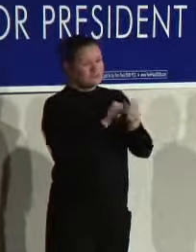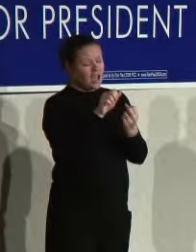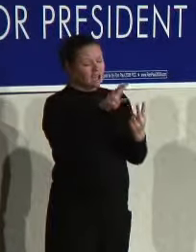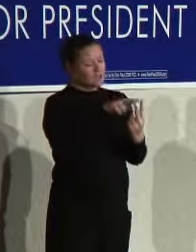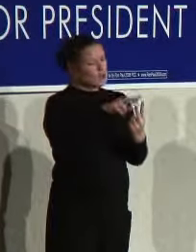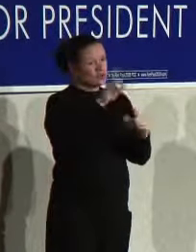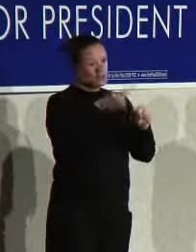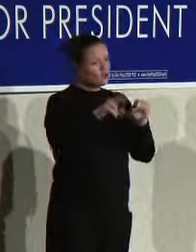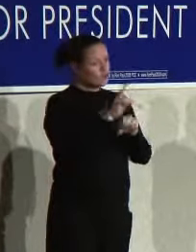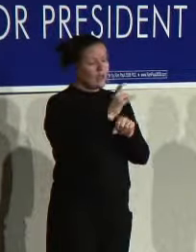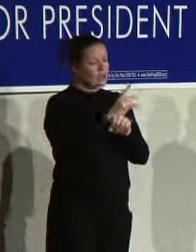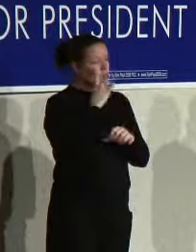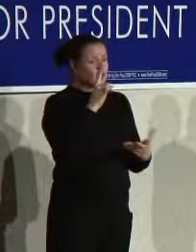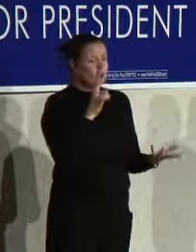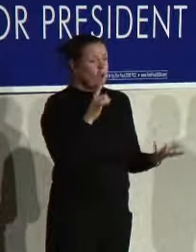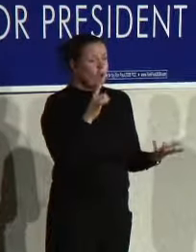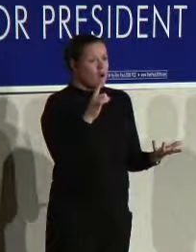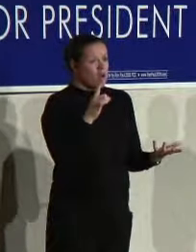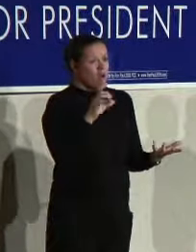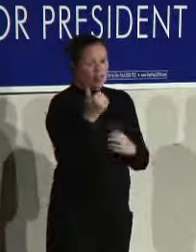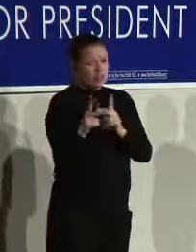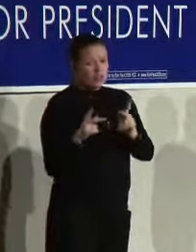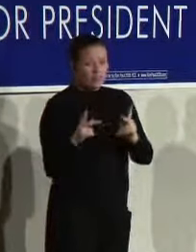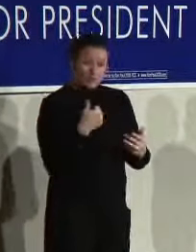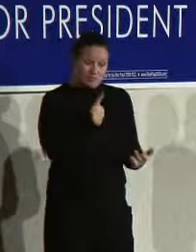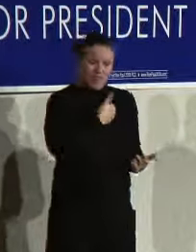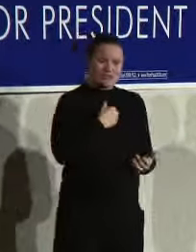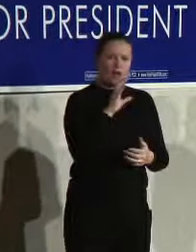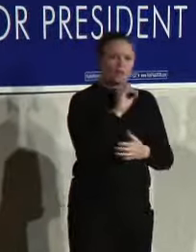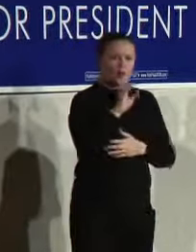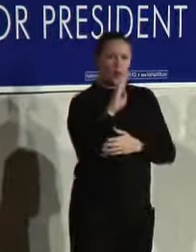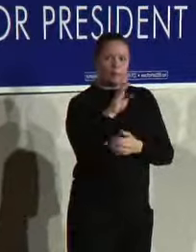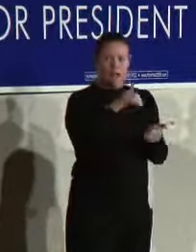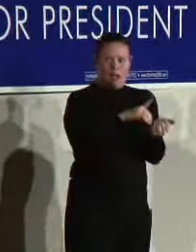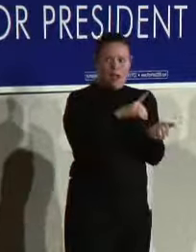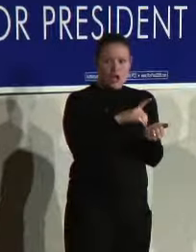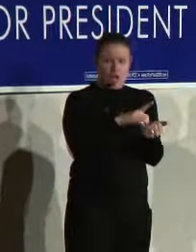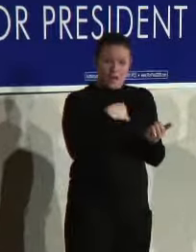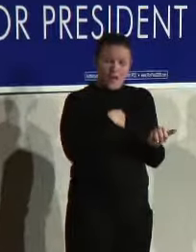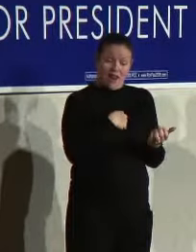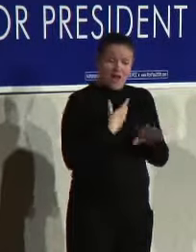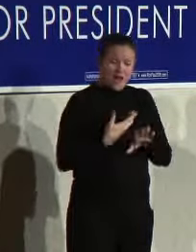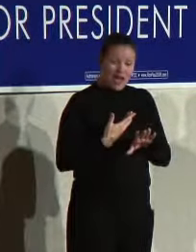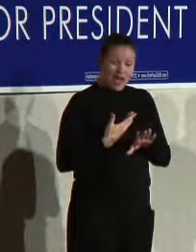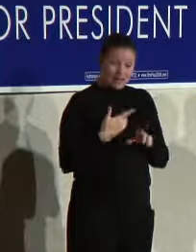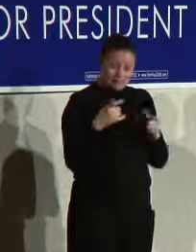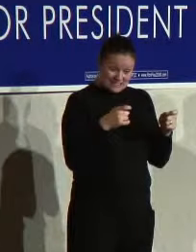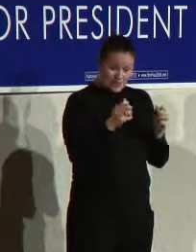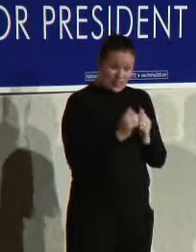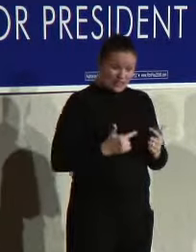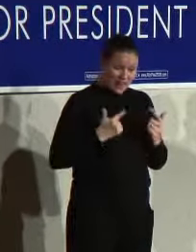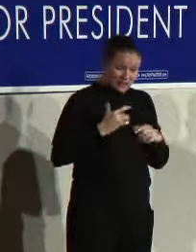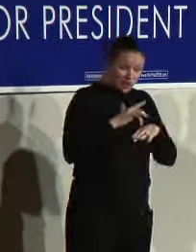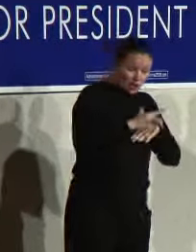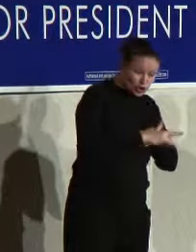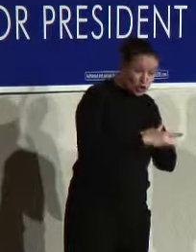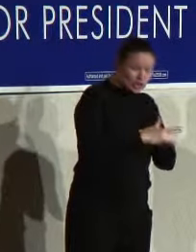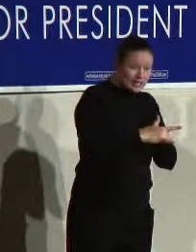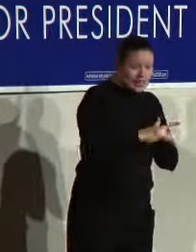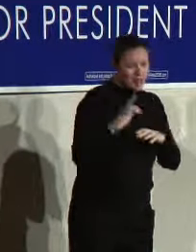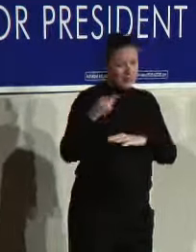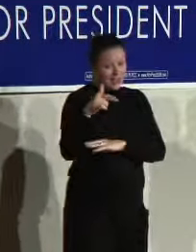OB doctor, I mean, I have dealt with life at the very early stages and at the late stages, and all of a sudden here we had a